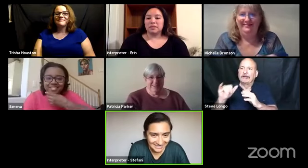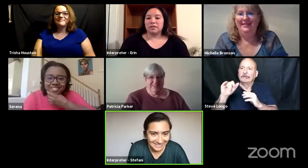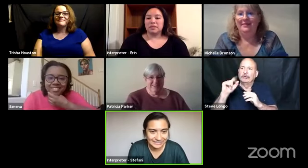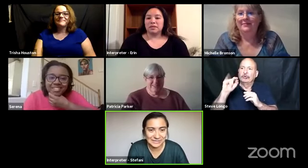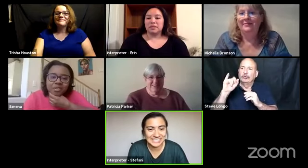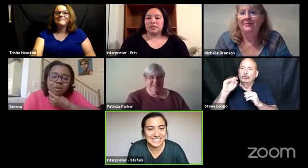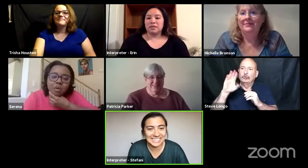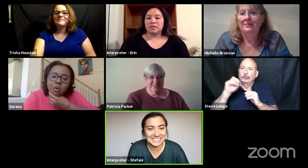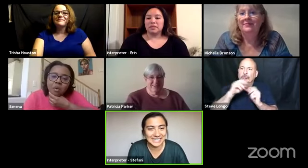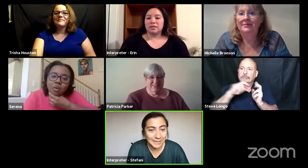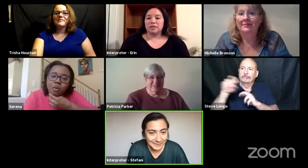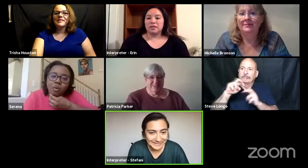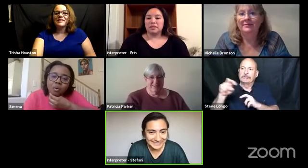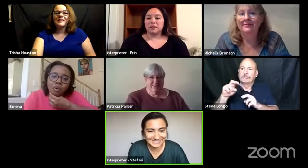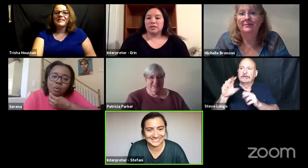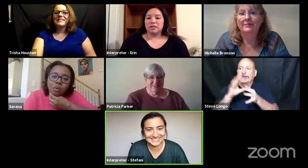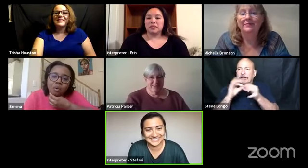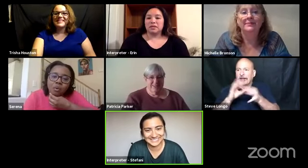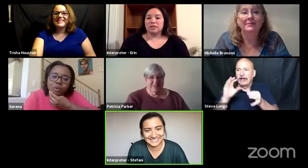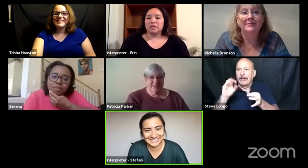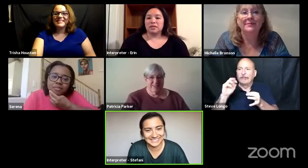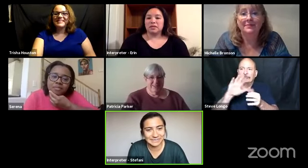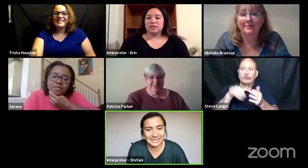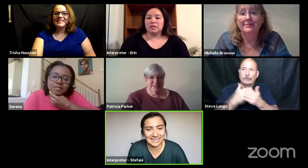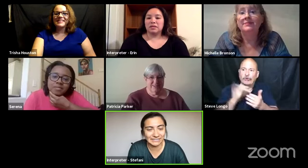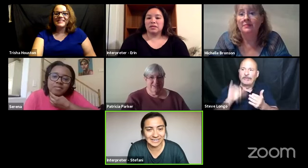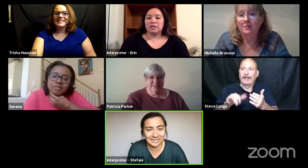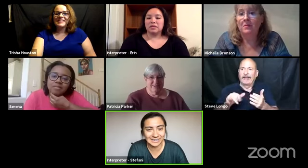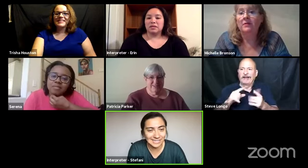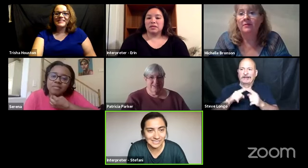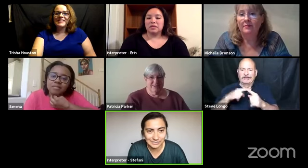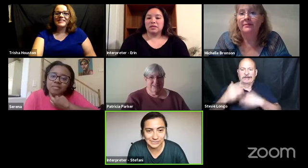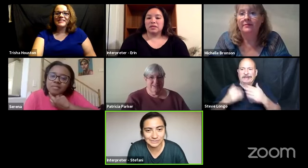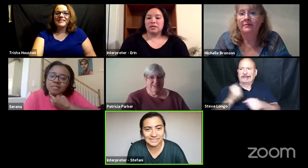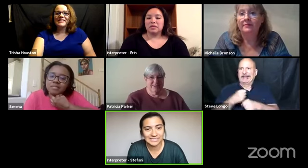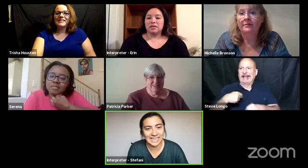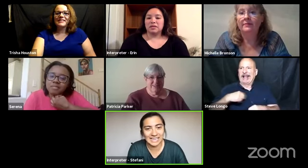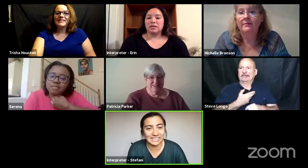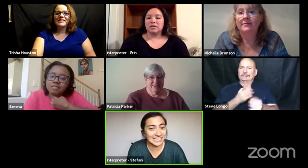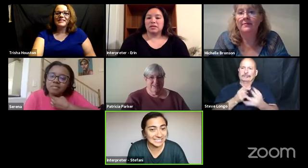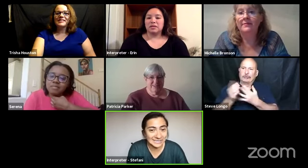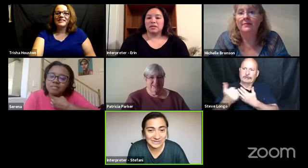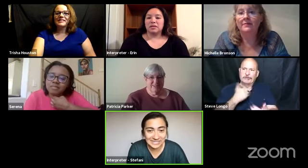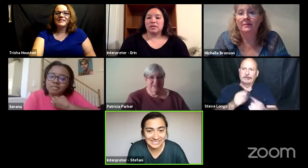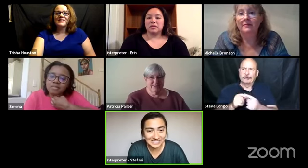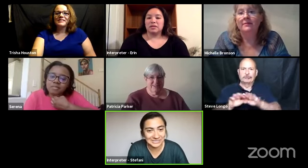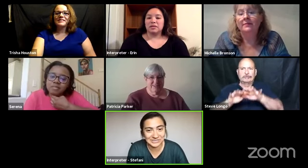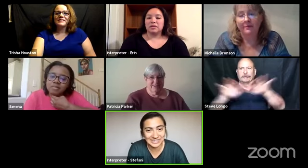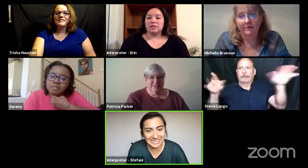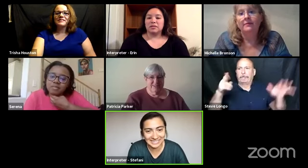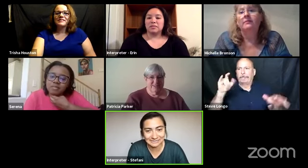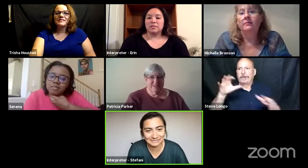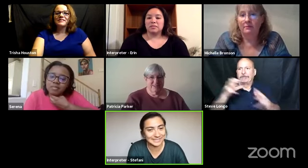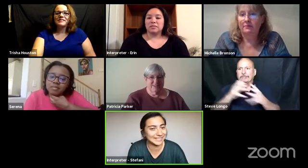We're setting this up, making everything accessible, having the idea to do this. This is great. And